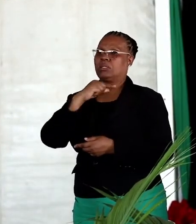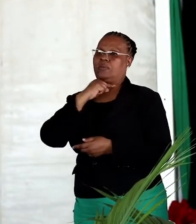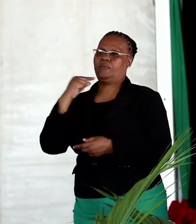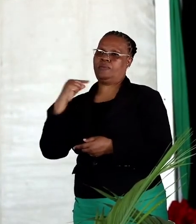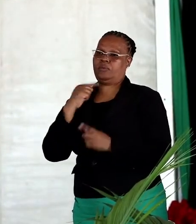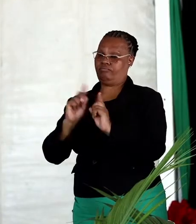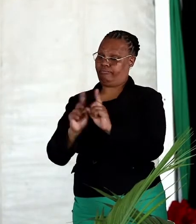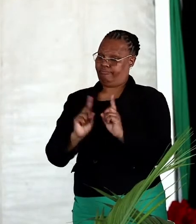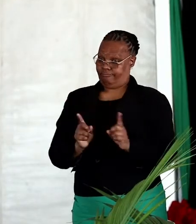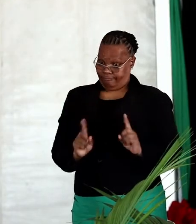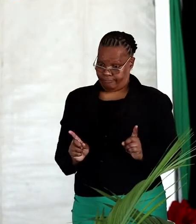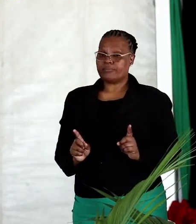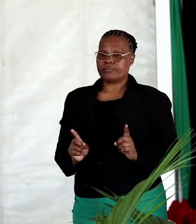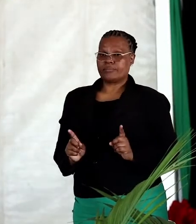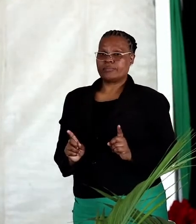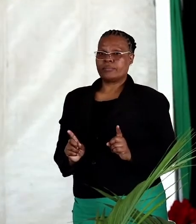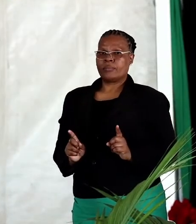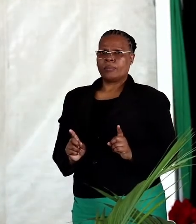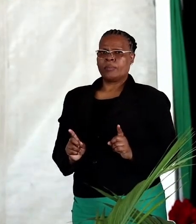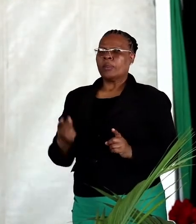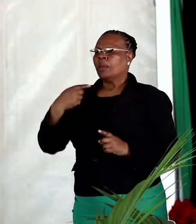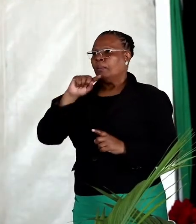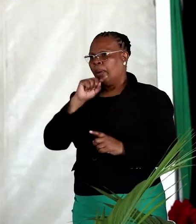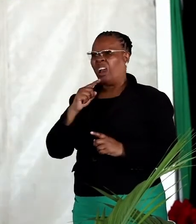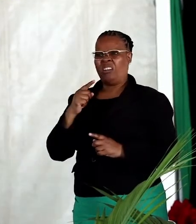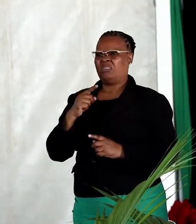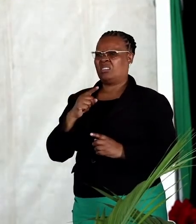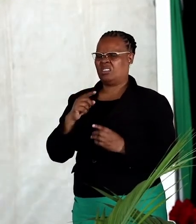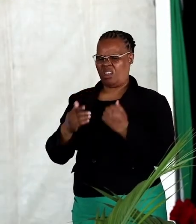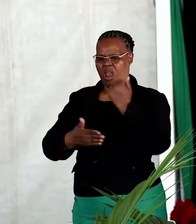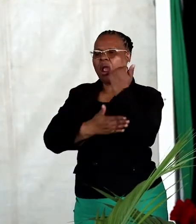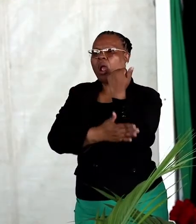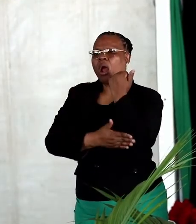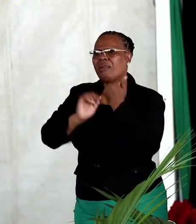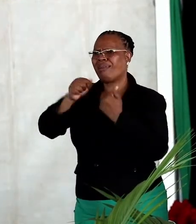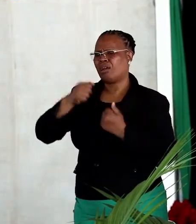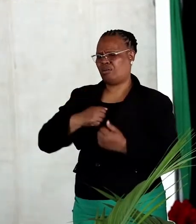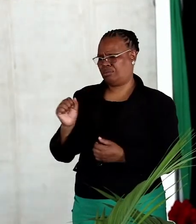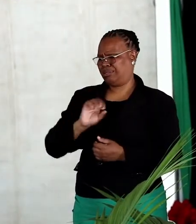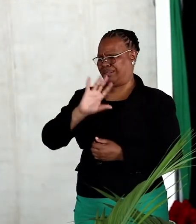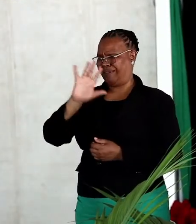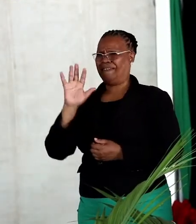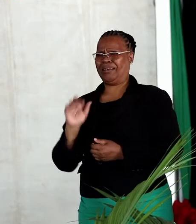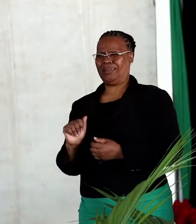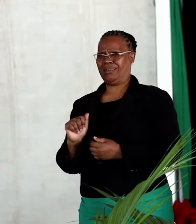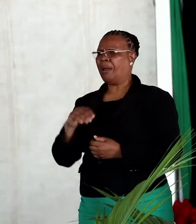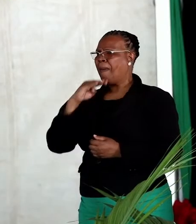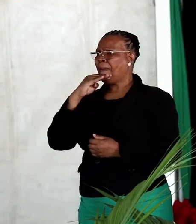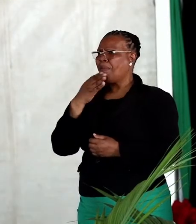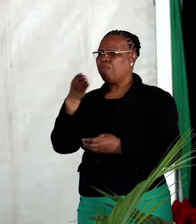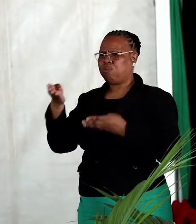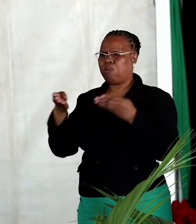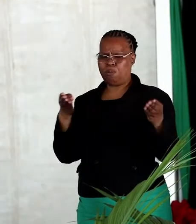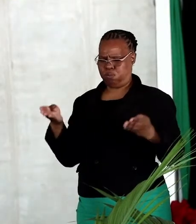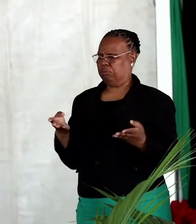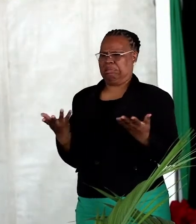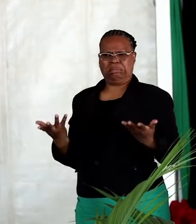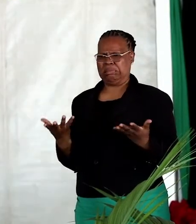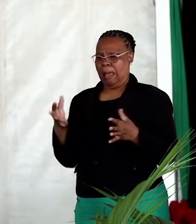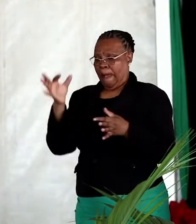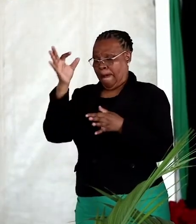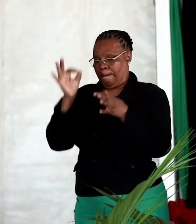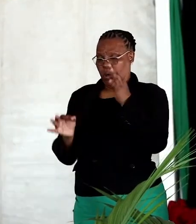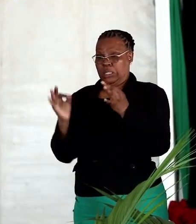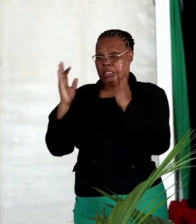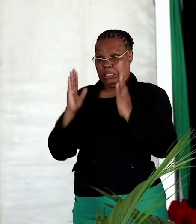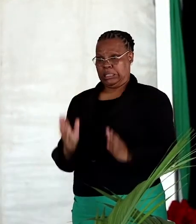our country, it was not only led by only politicians. I'm saying that